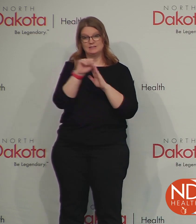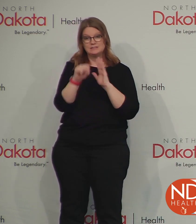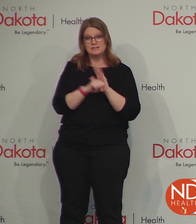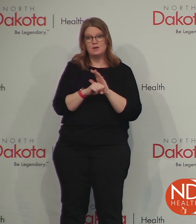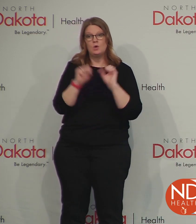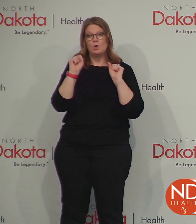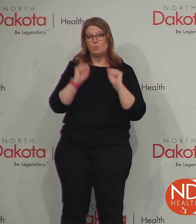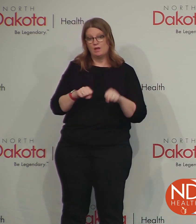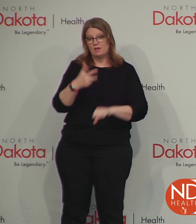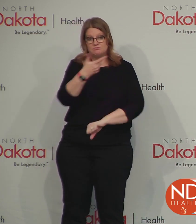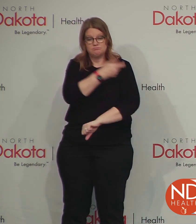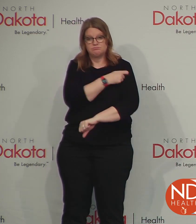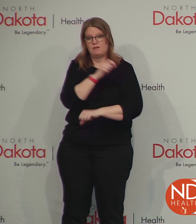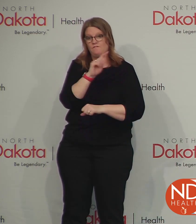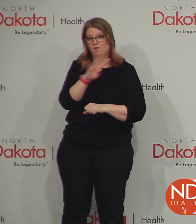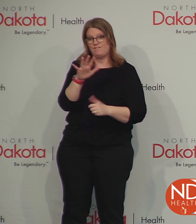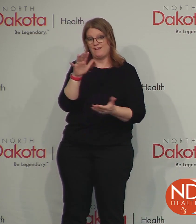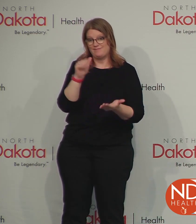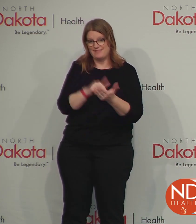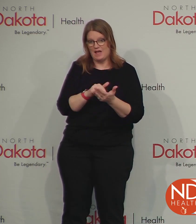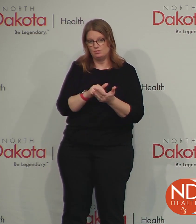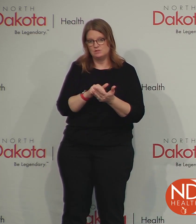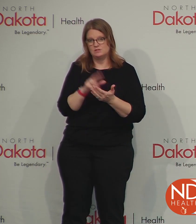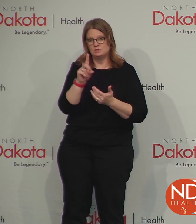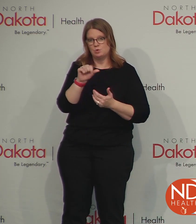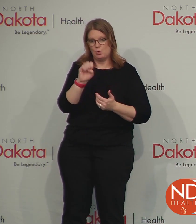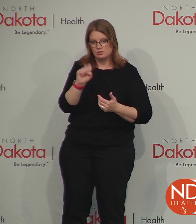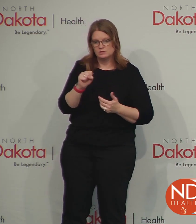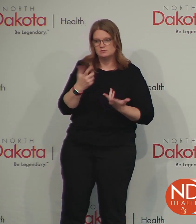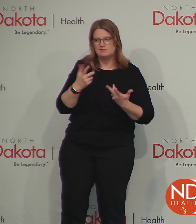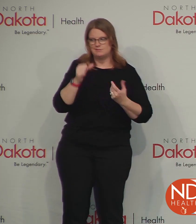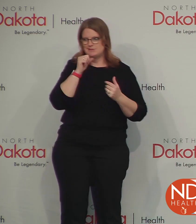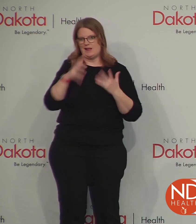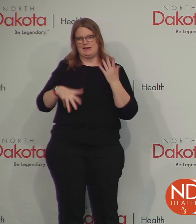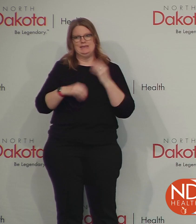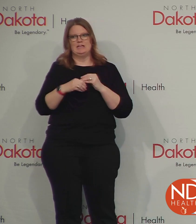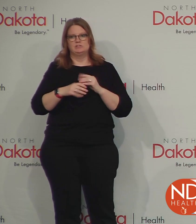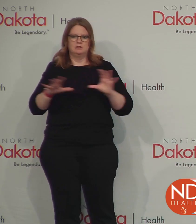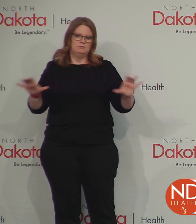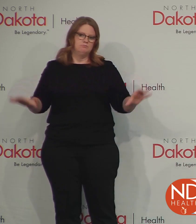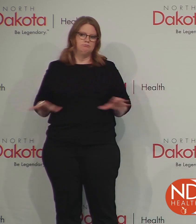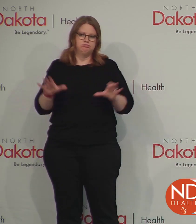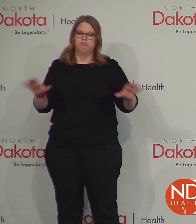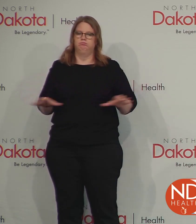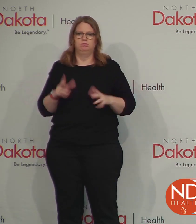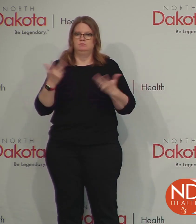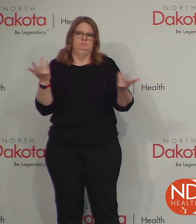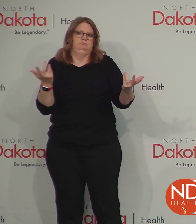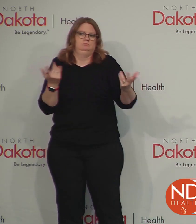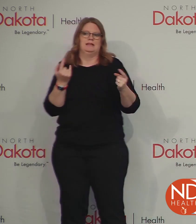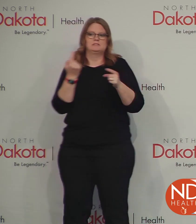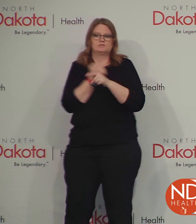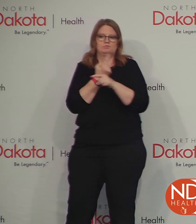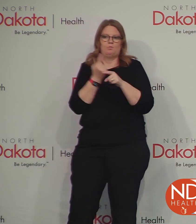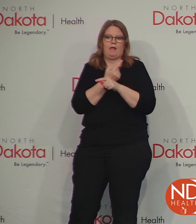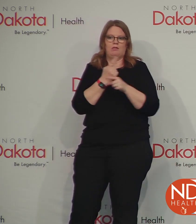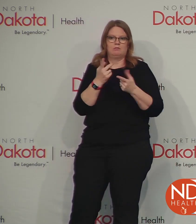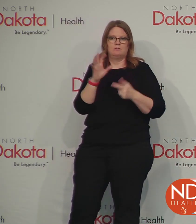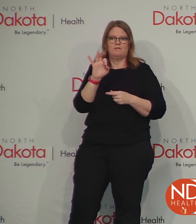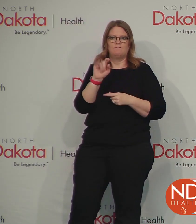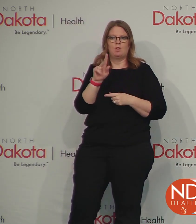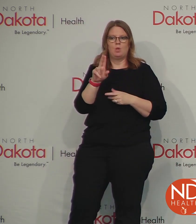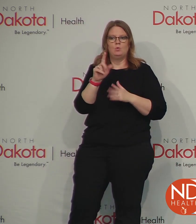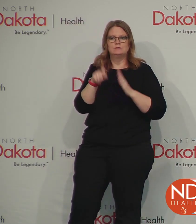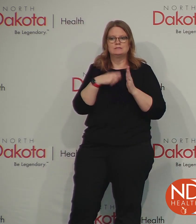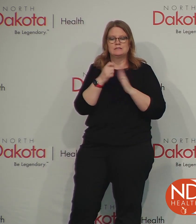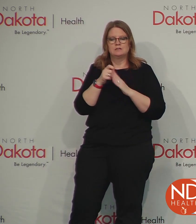COVID vaccine. And that was without any additional ramping up or any additional teams for vaccination. That was just a normal flu